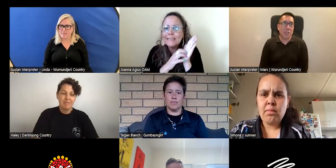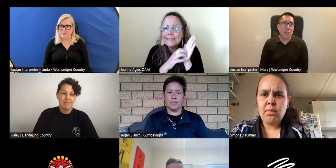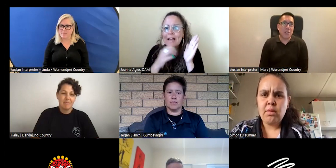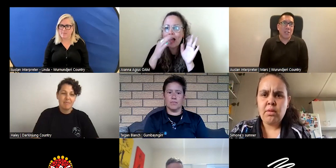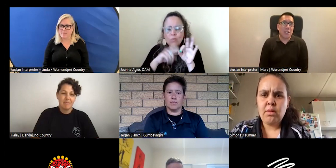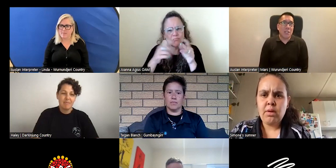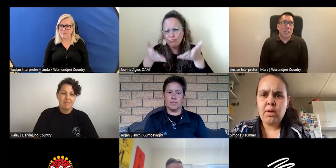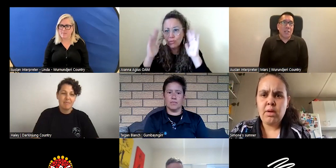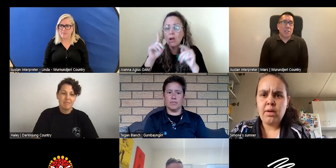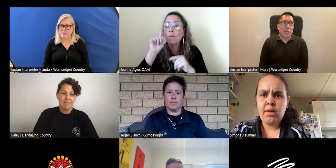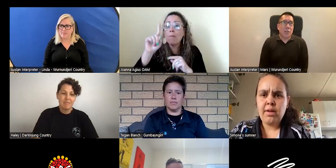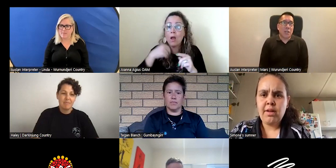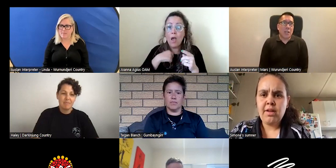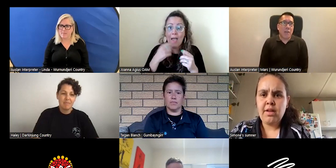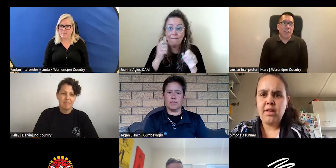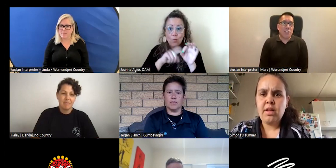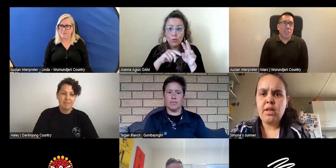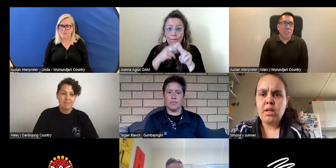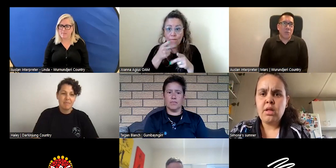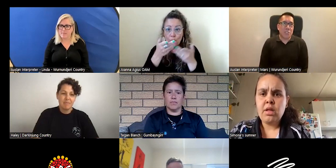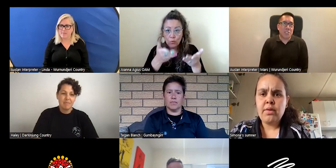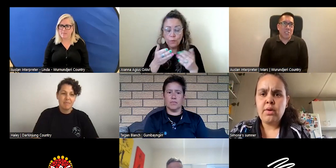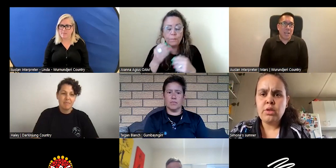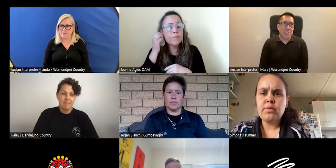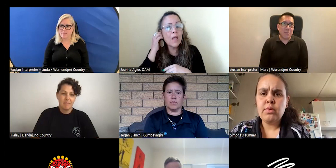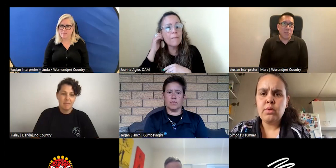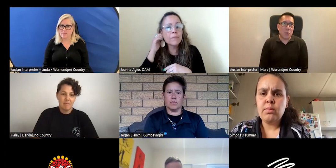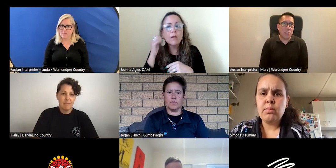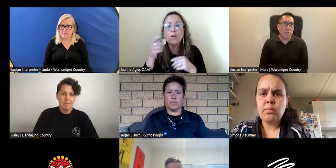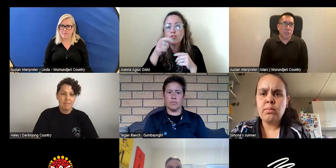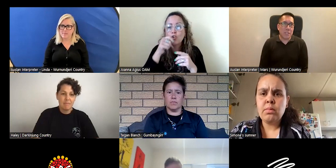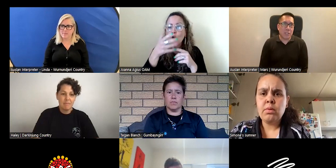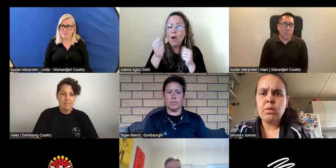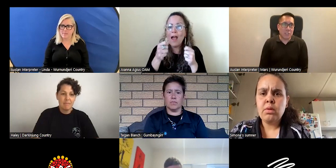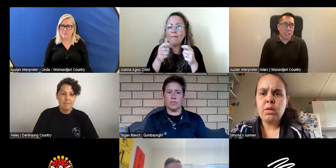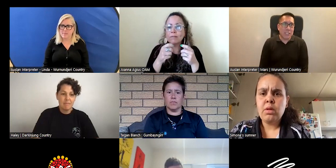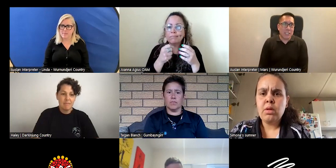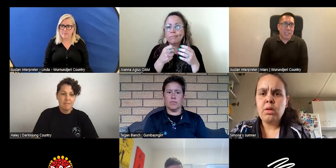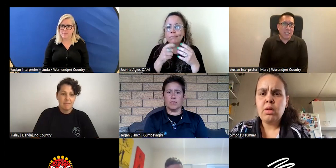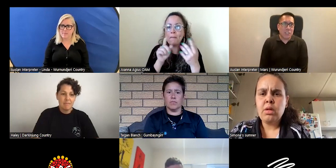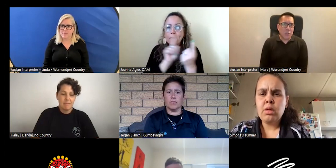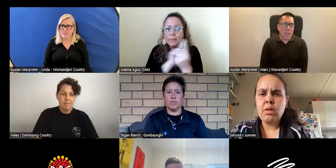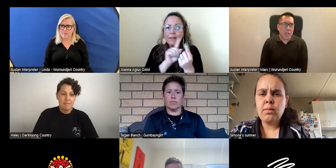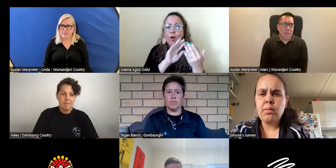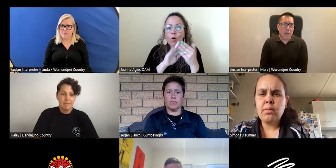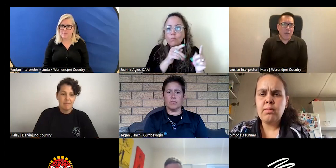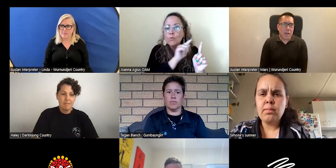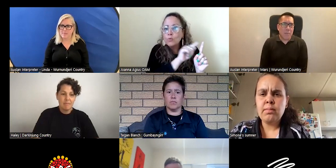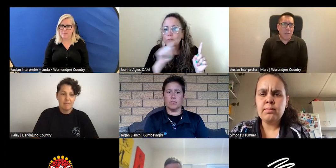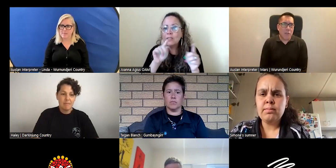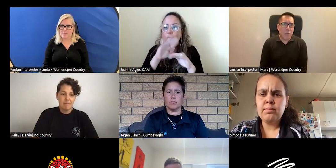well. So if you're itching to ask questions, just ask them. So a question for you, Dale. Do you